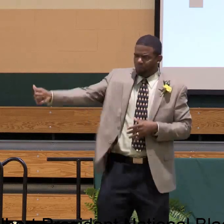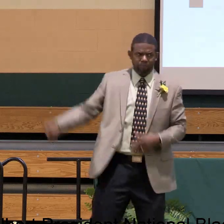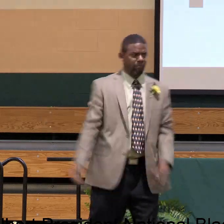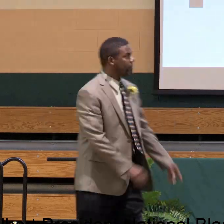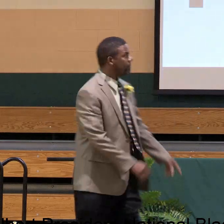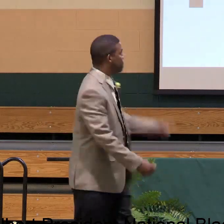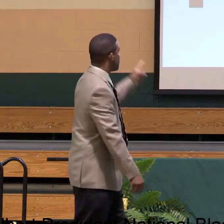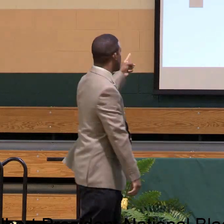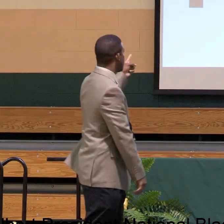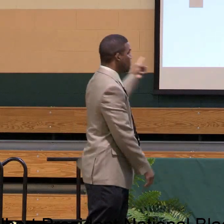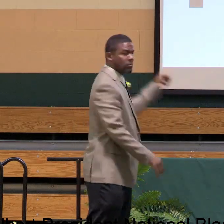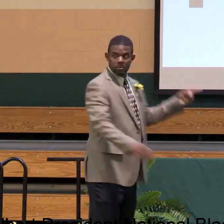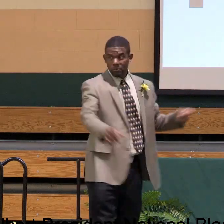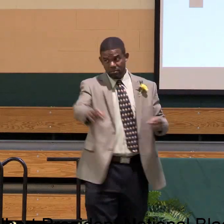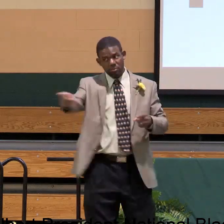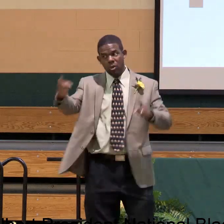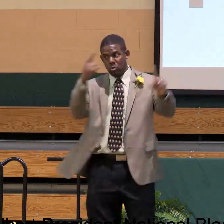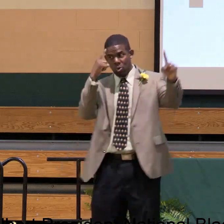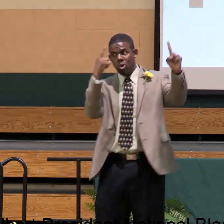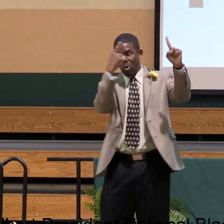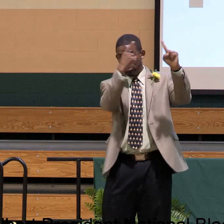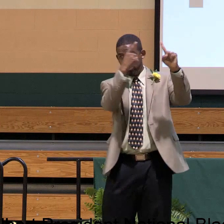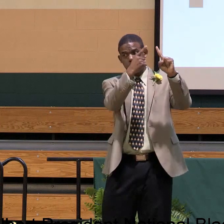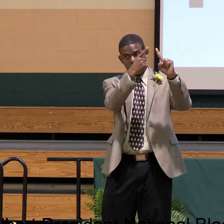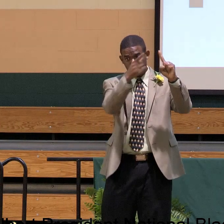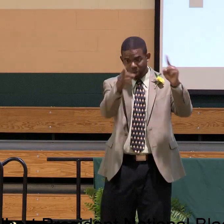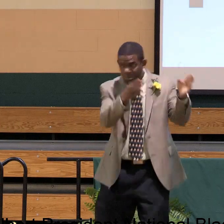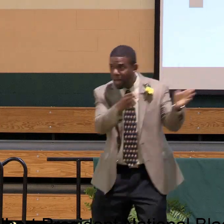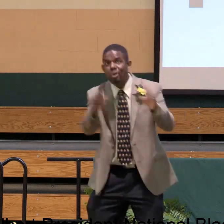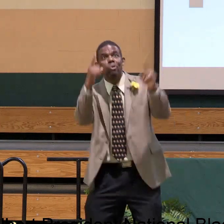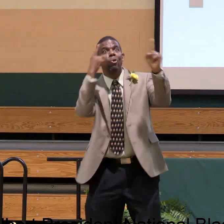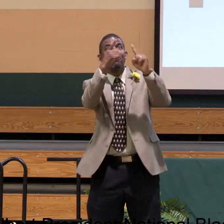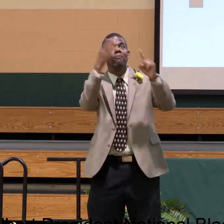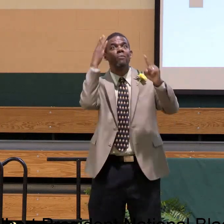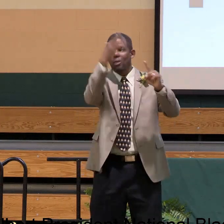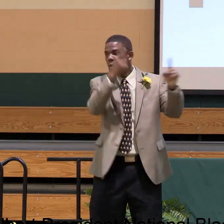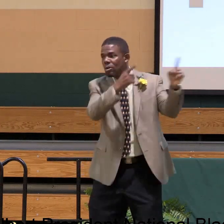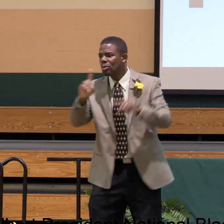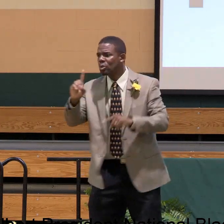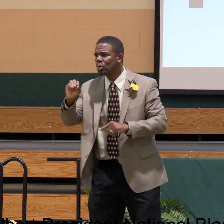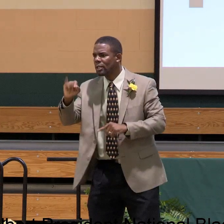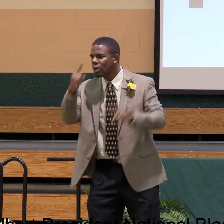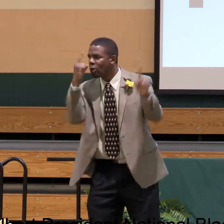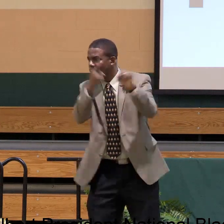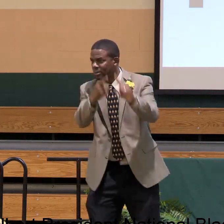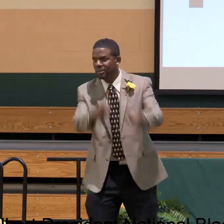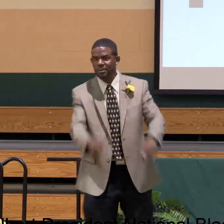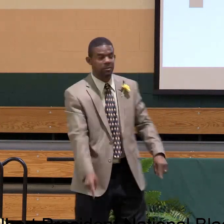You've got to have faith in your own talents. Set goals. You've got to make plans and set goals and do